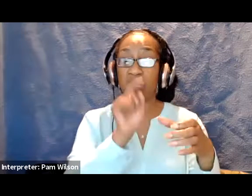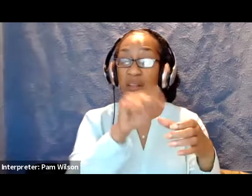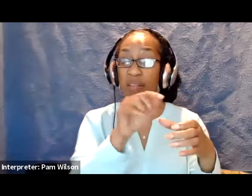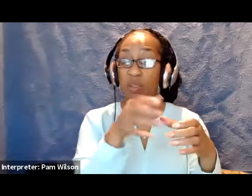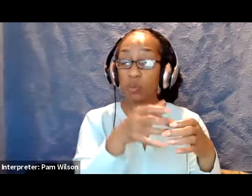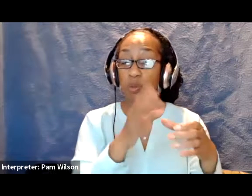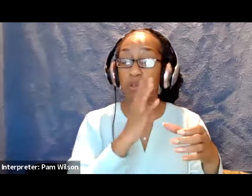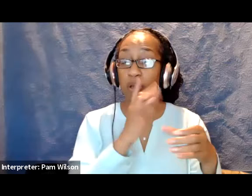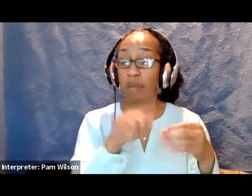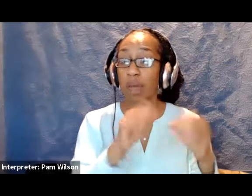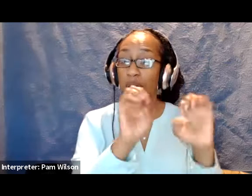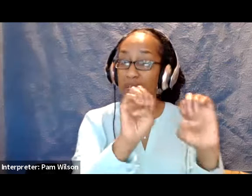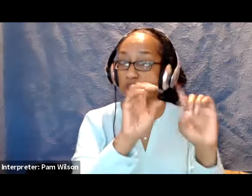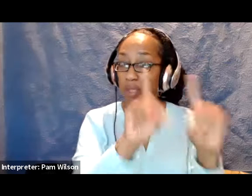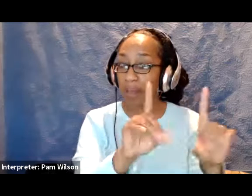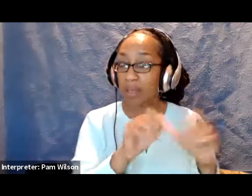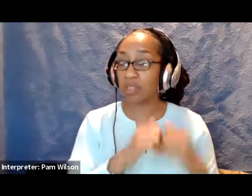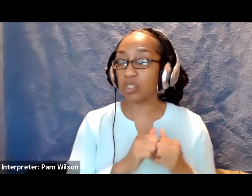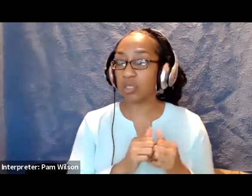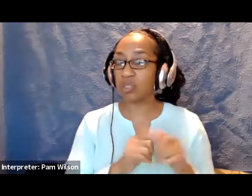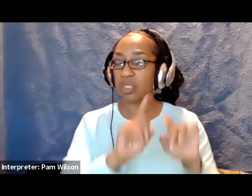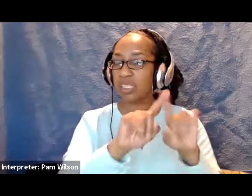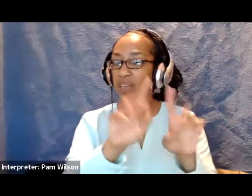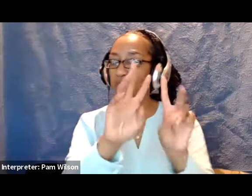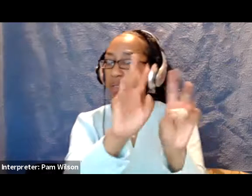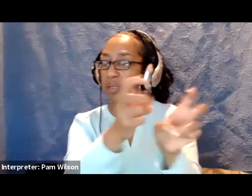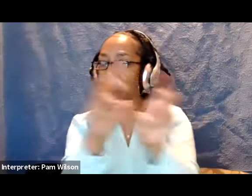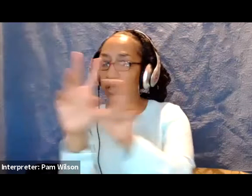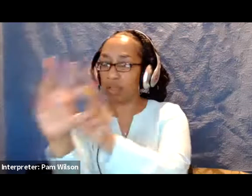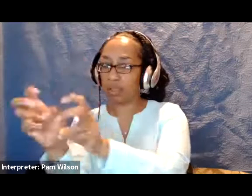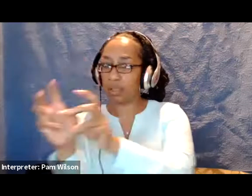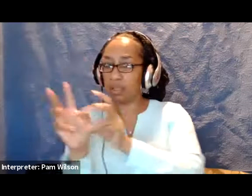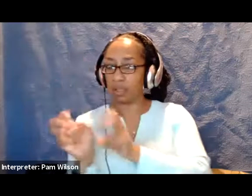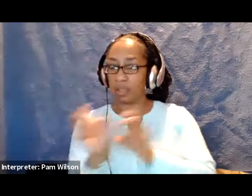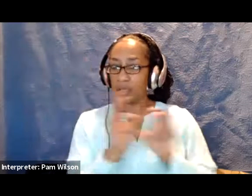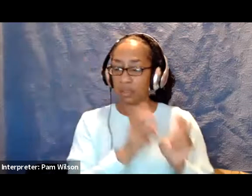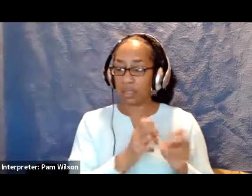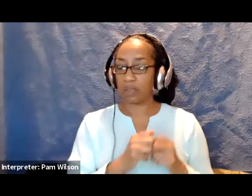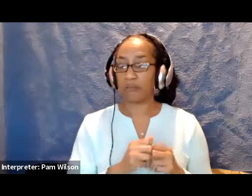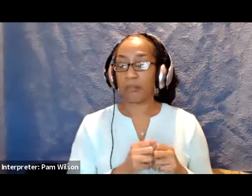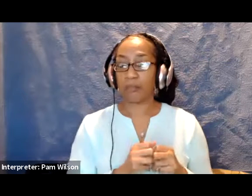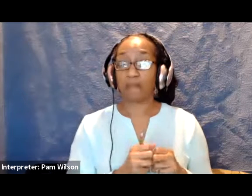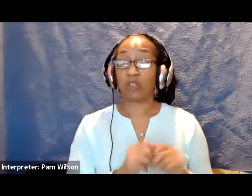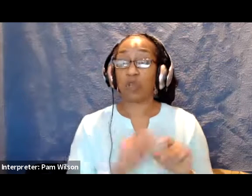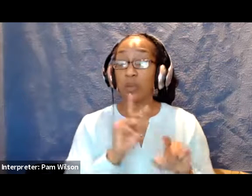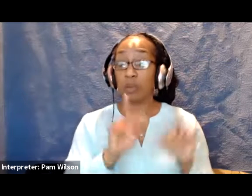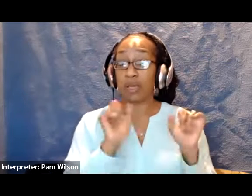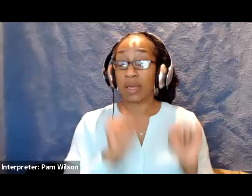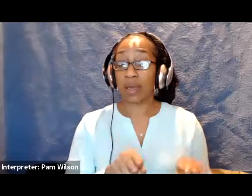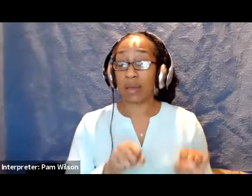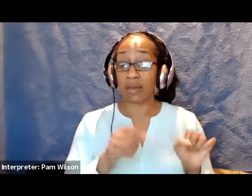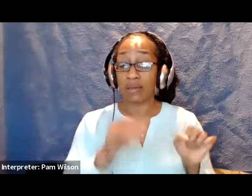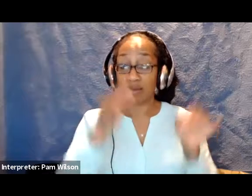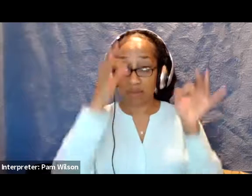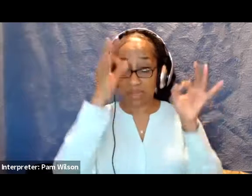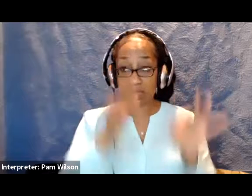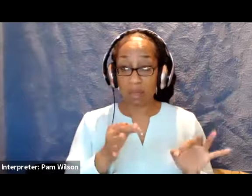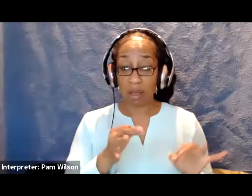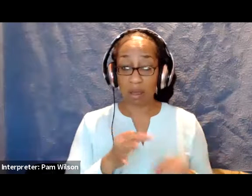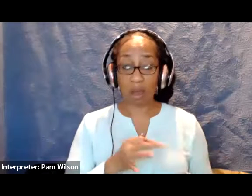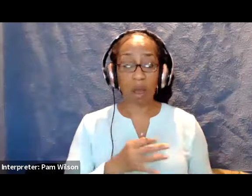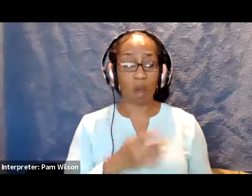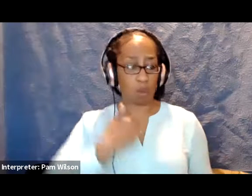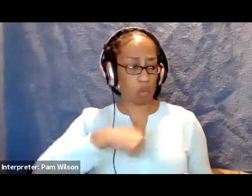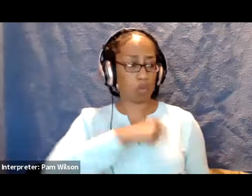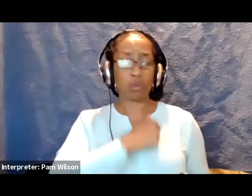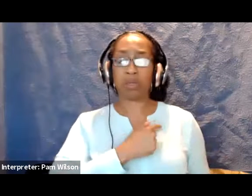etc. What's important about breakout rooms is that people can either self-populate or you can assign them, all